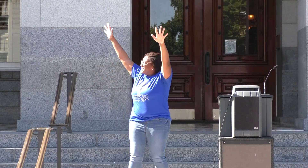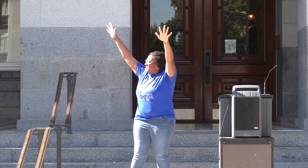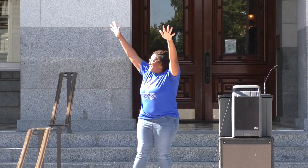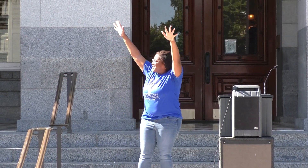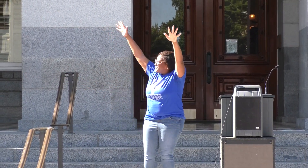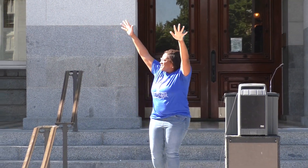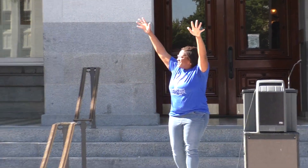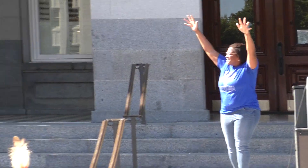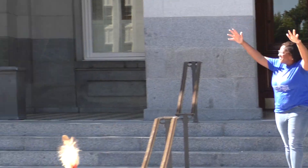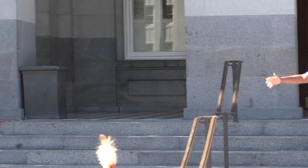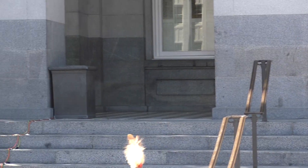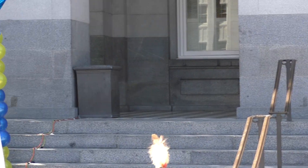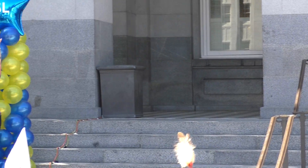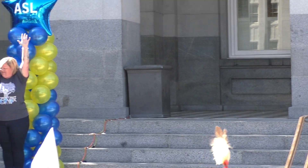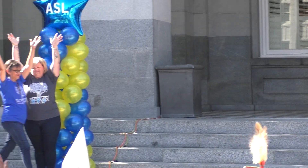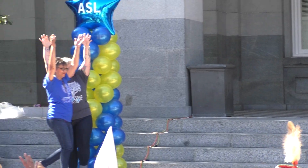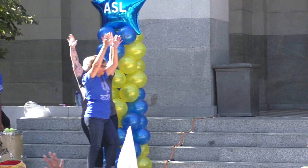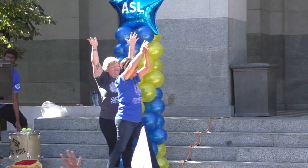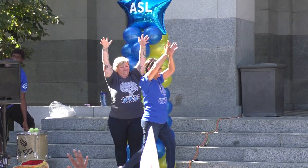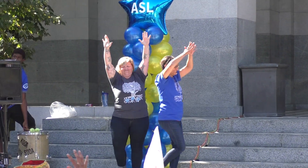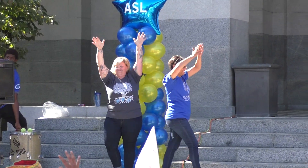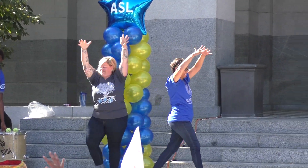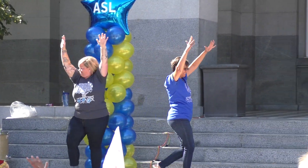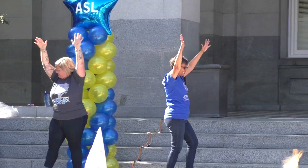the president of the California Association for the Deaf.